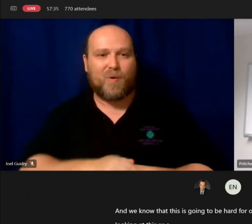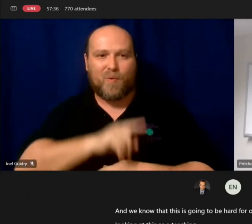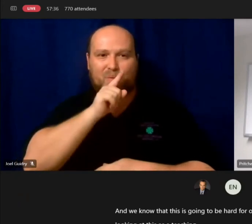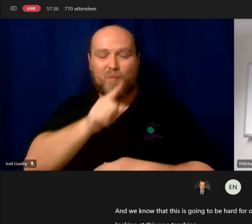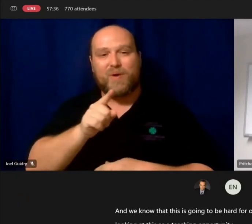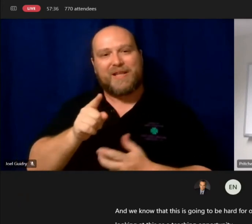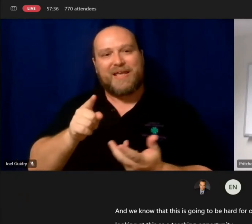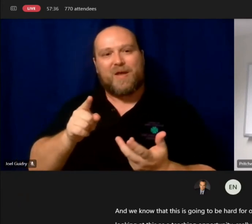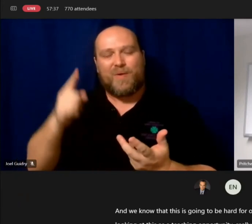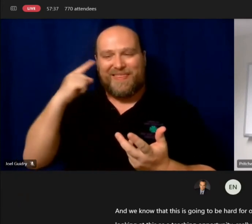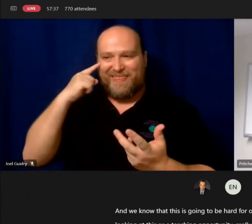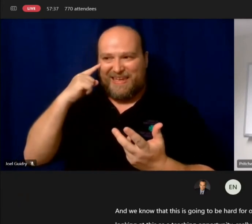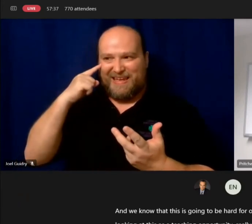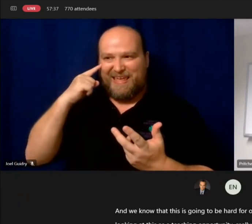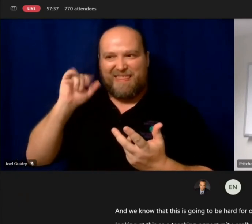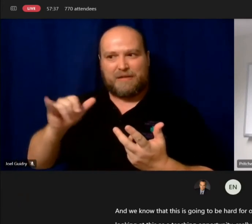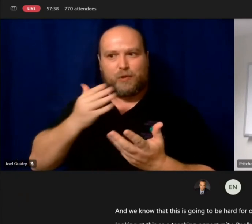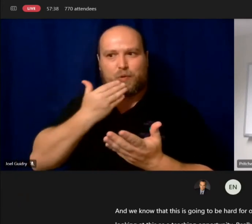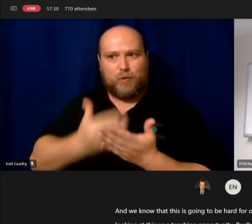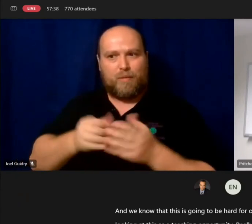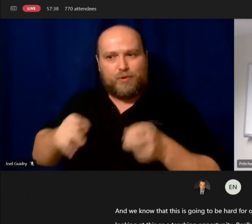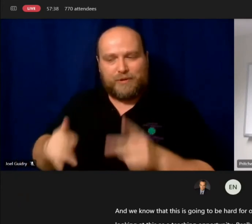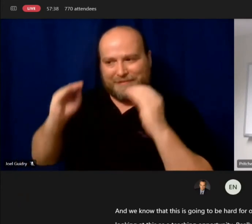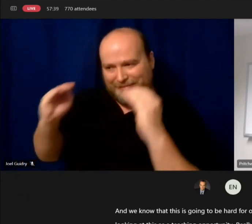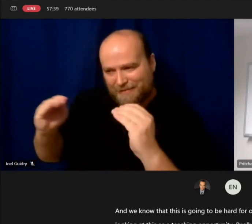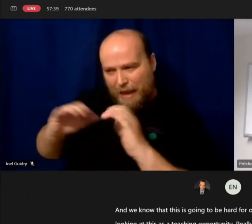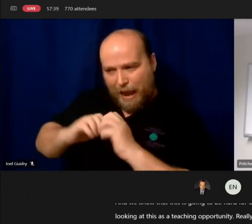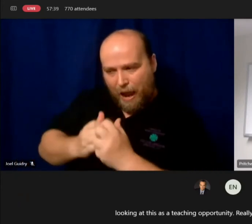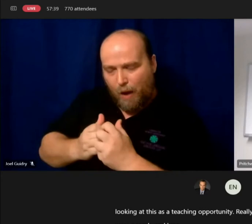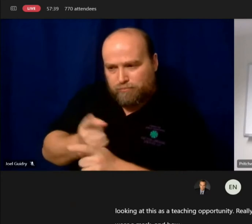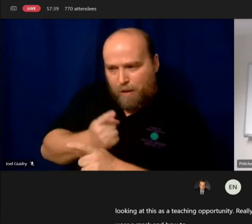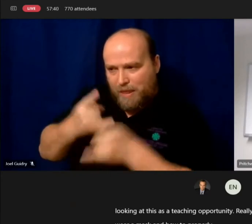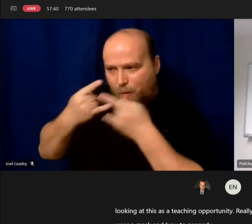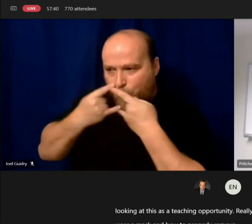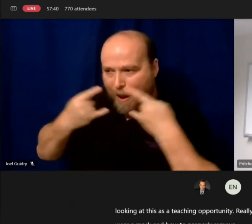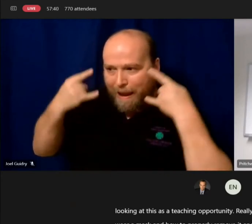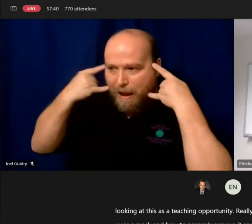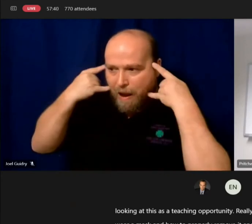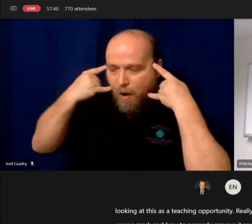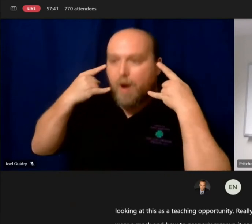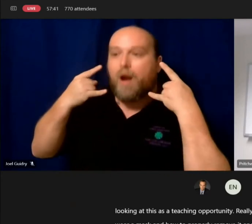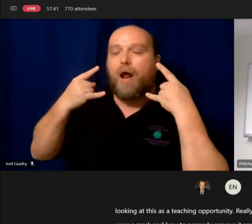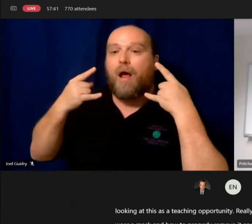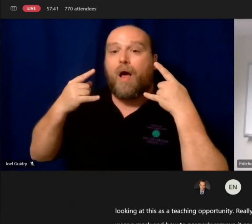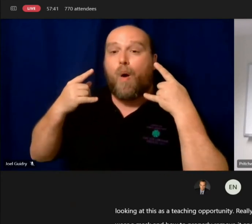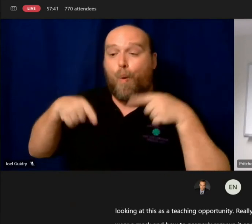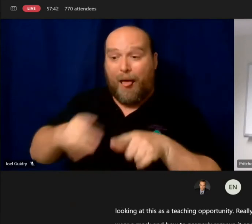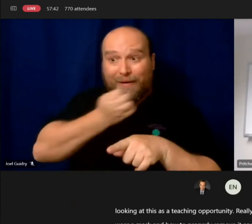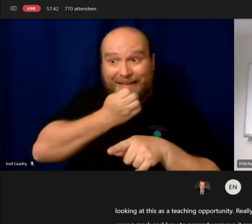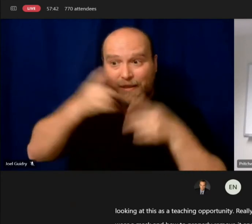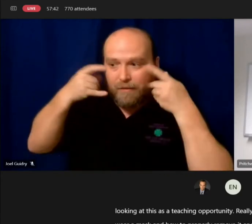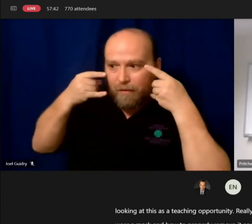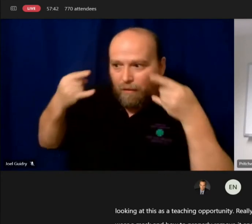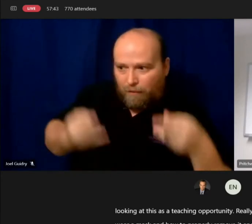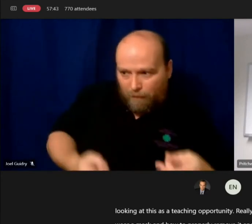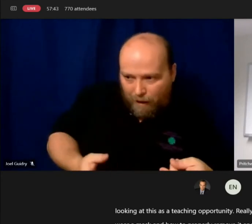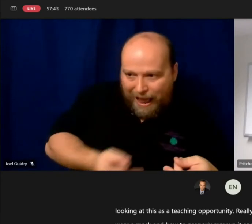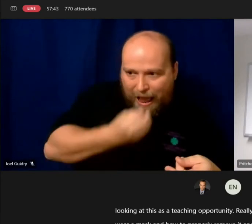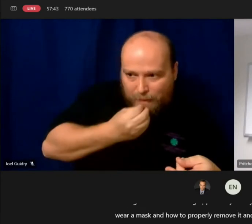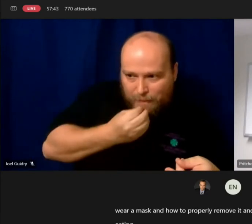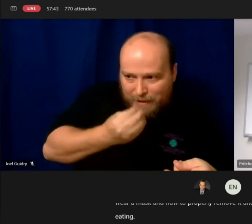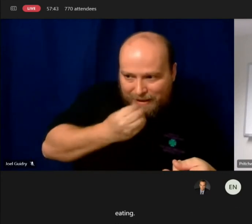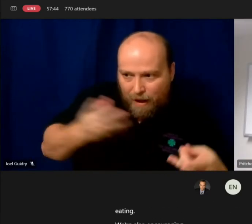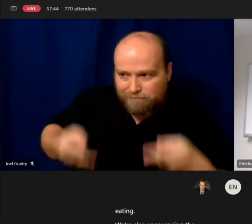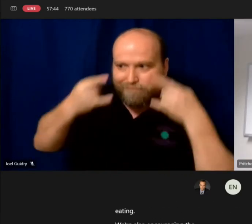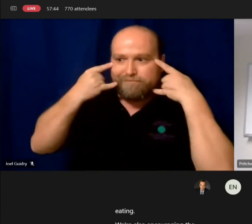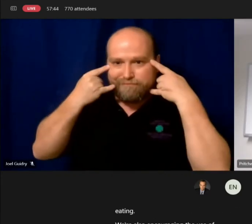to properly wear a mask and how to properly remove it and then put it back on while we're eating. We're also encouraging the use of quiet